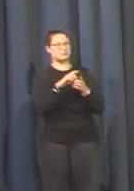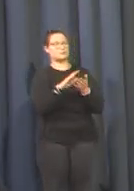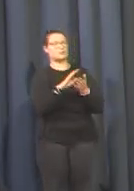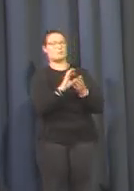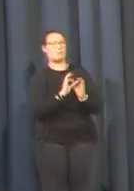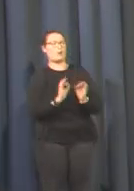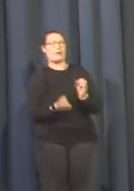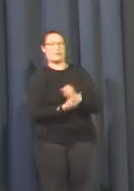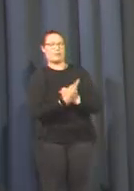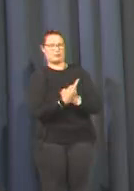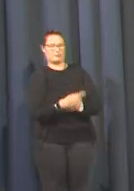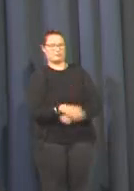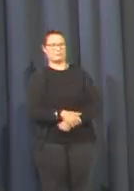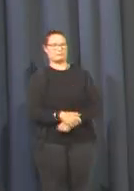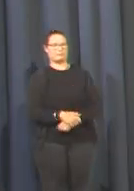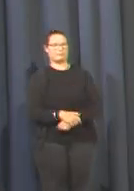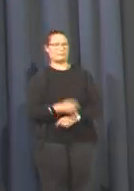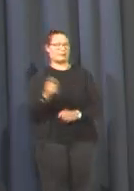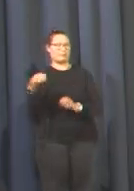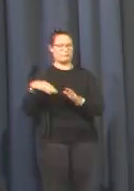taps.